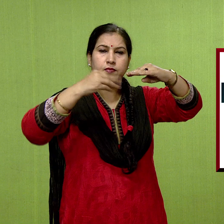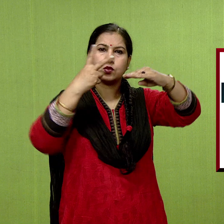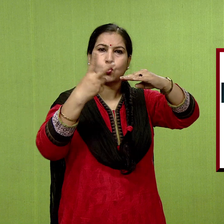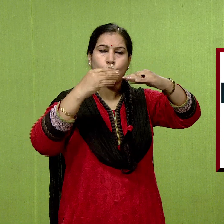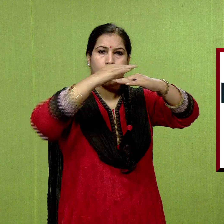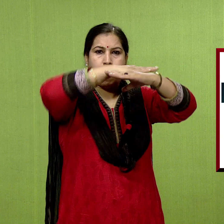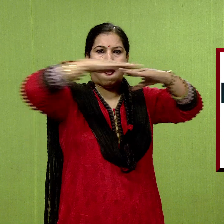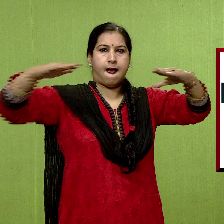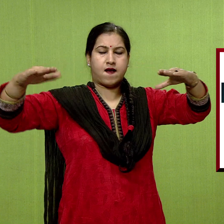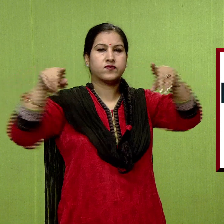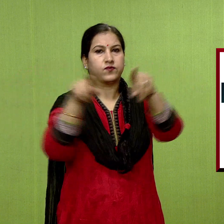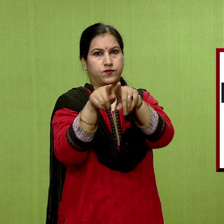parts.